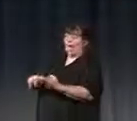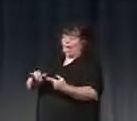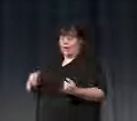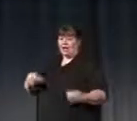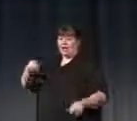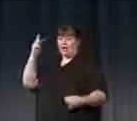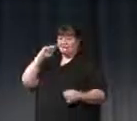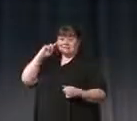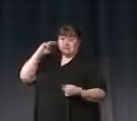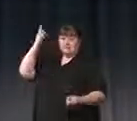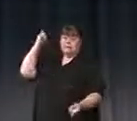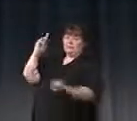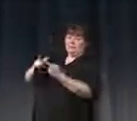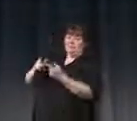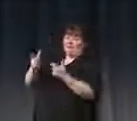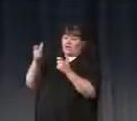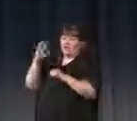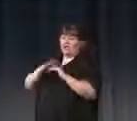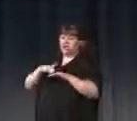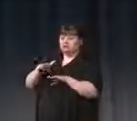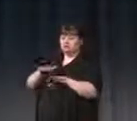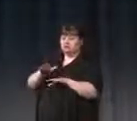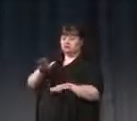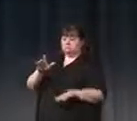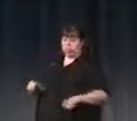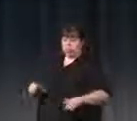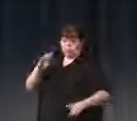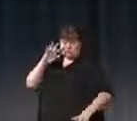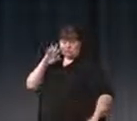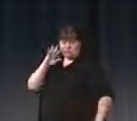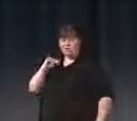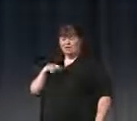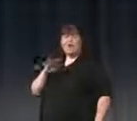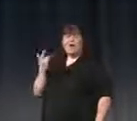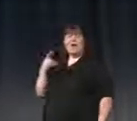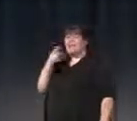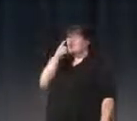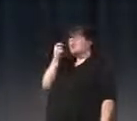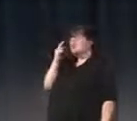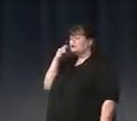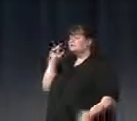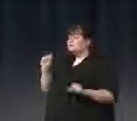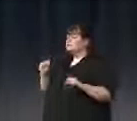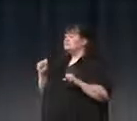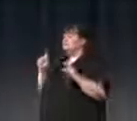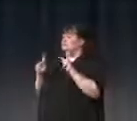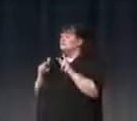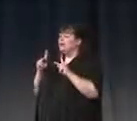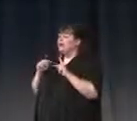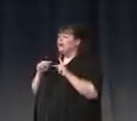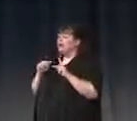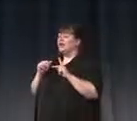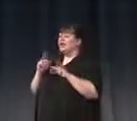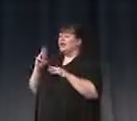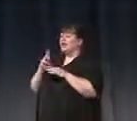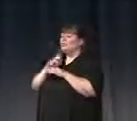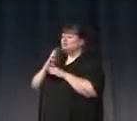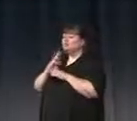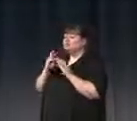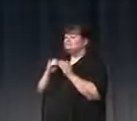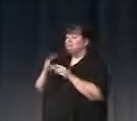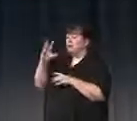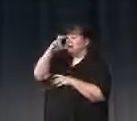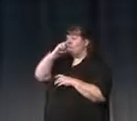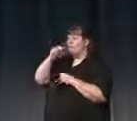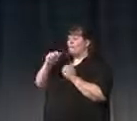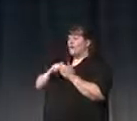high frequencies than at low frequencies. And so why is this interesting? Well, it raises the possibility that listeners could employ fairly strong assumptions about the nature